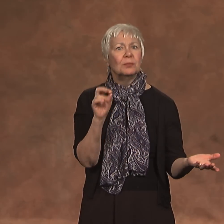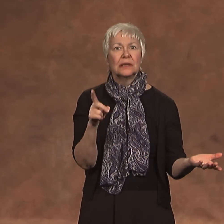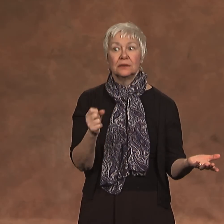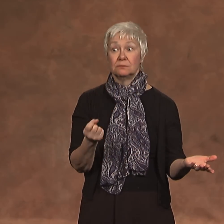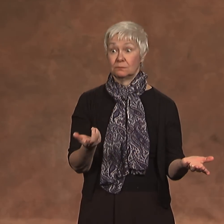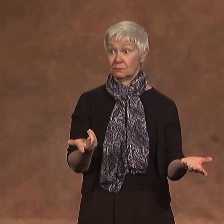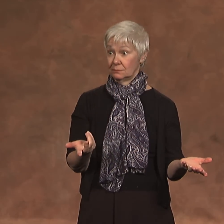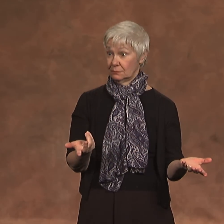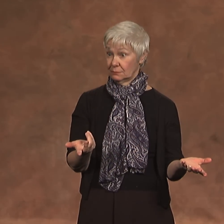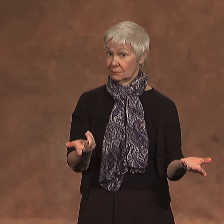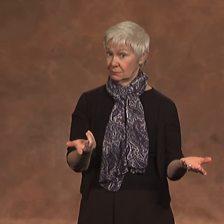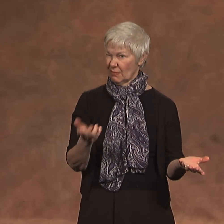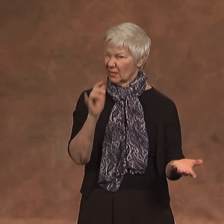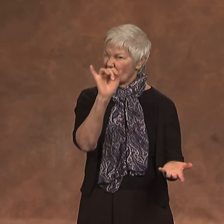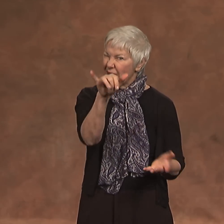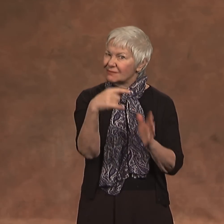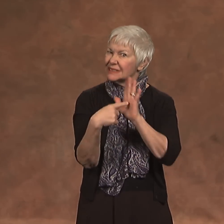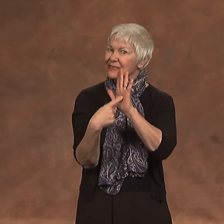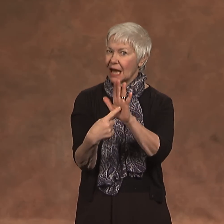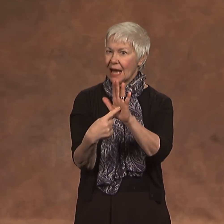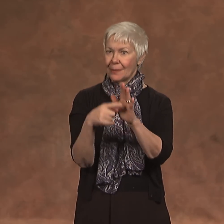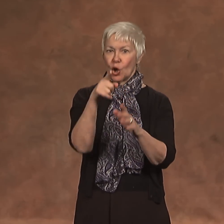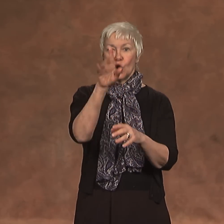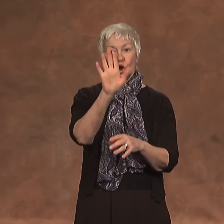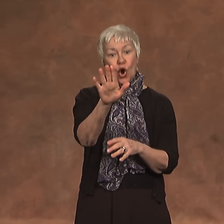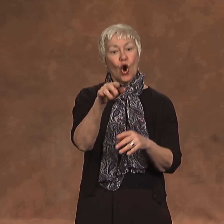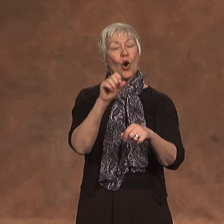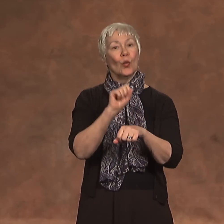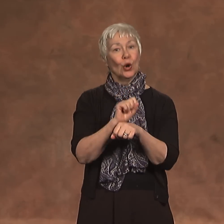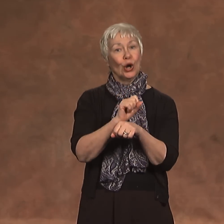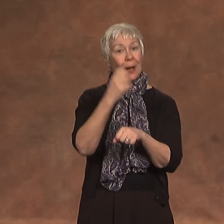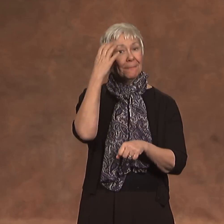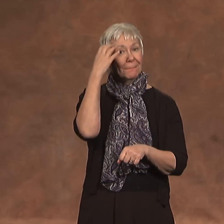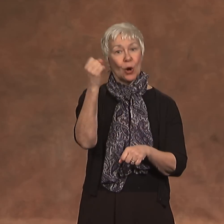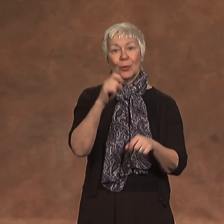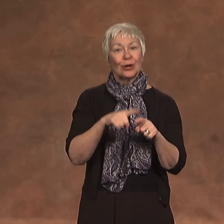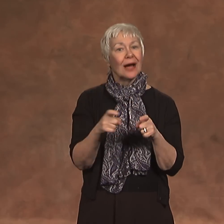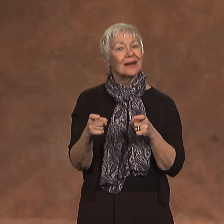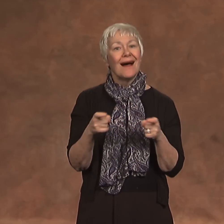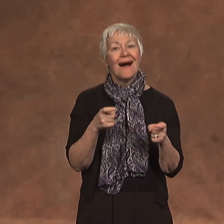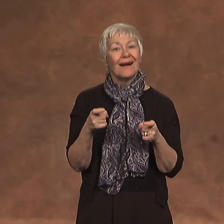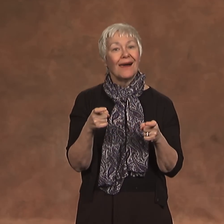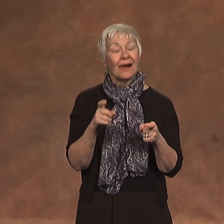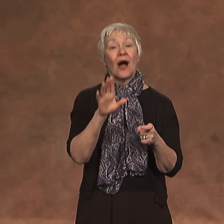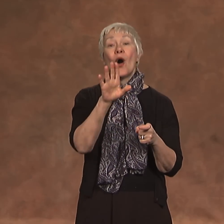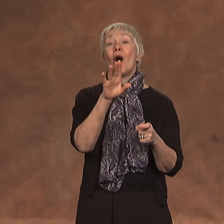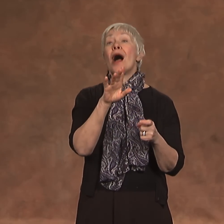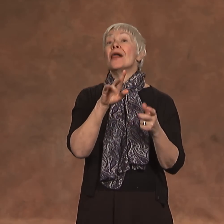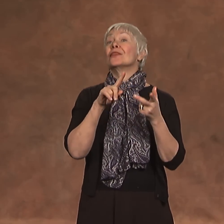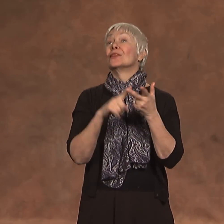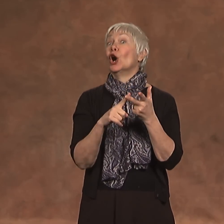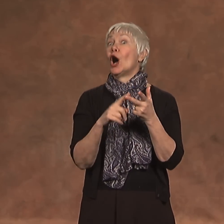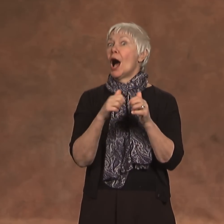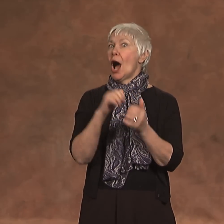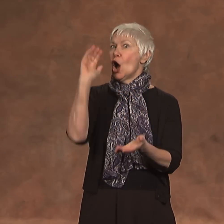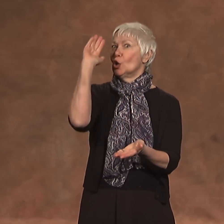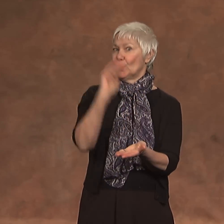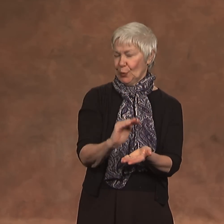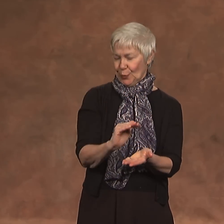That's difficult to answer. And this is an example of how your working memory can't handle too much information. Third, we're going to discuss